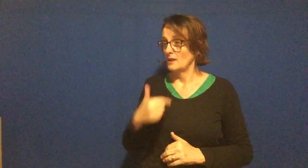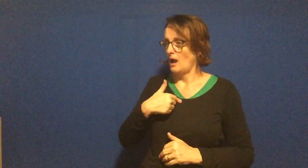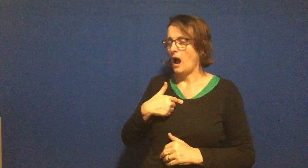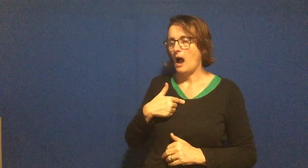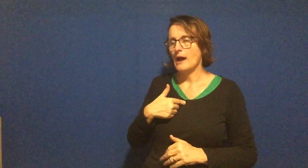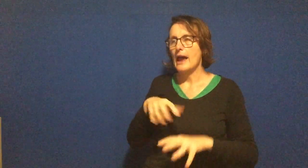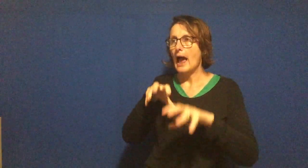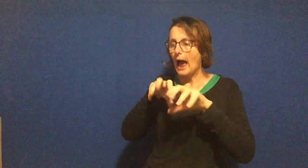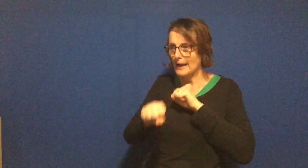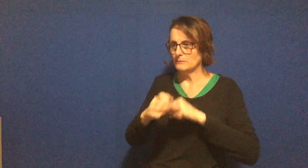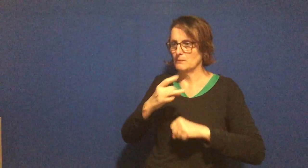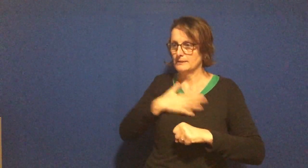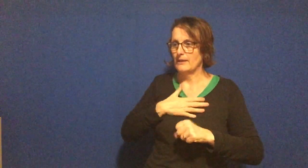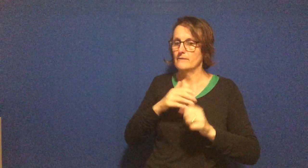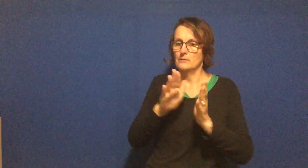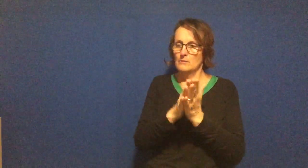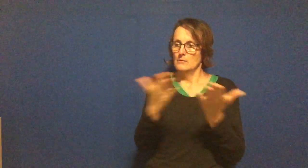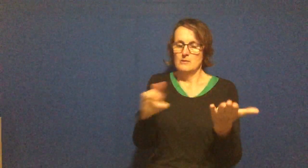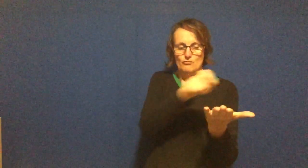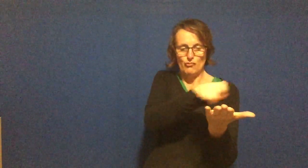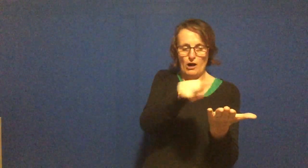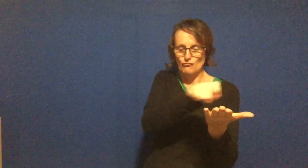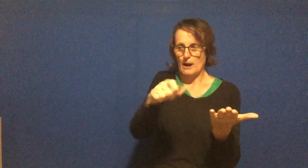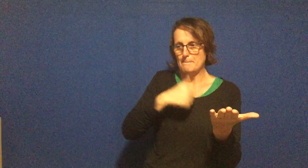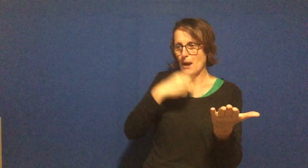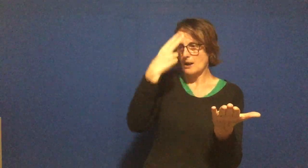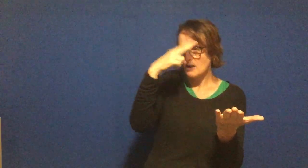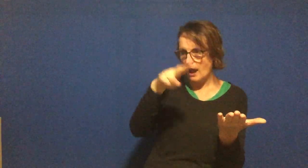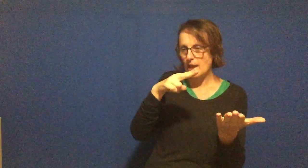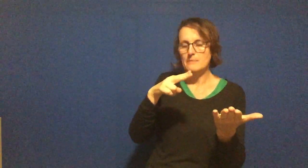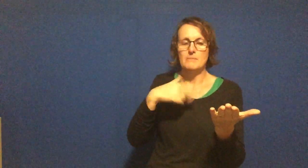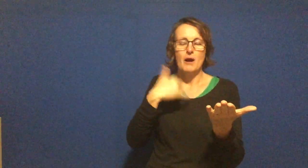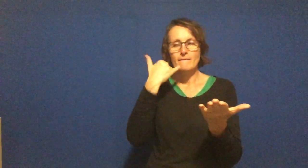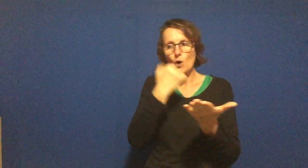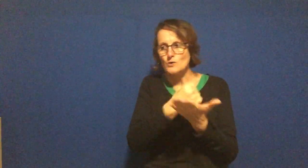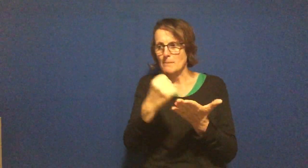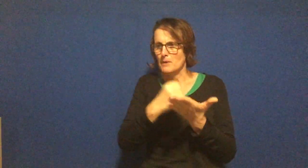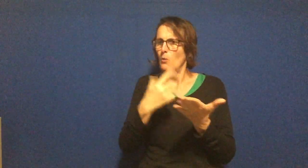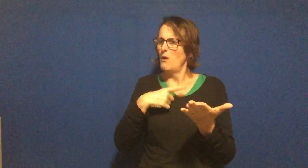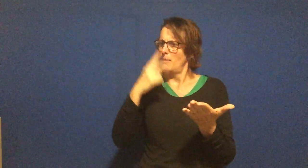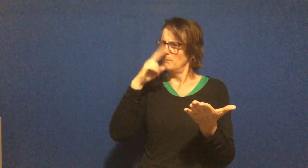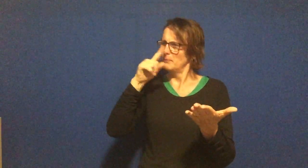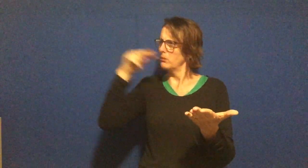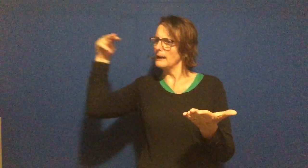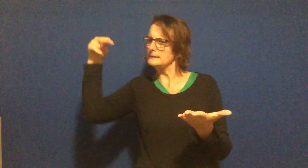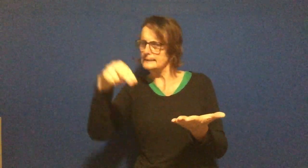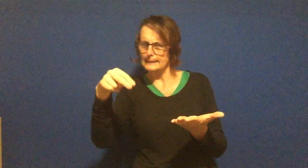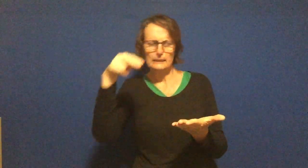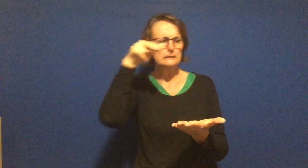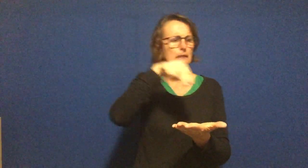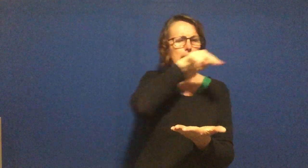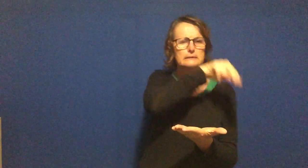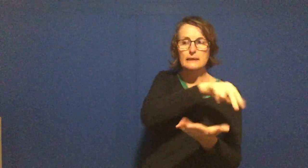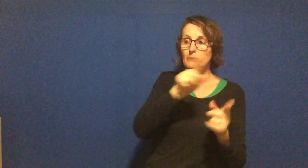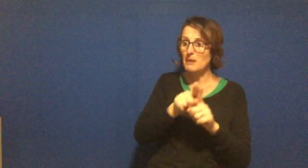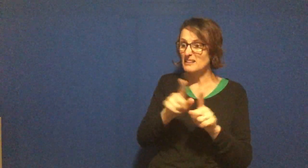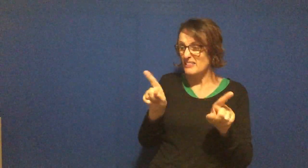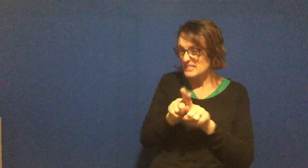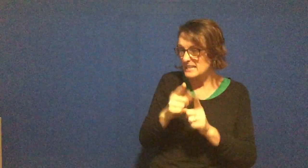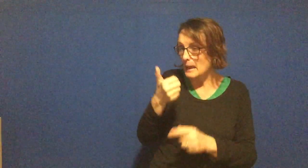using a pen to fill out my personal details on a form that can be seen by anyone, and everyone touches the same pen. It just doesn't feel very COVID safe. And it